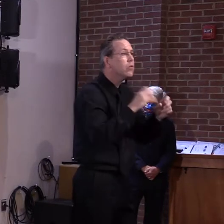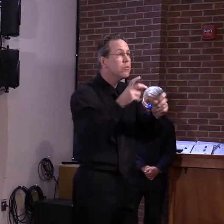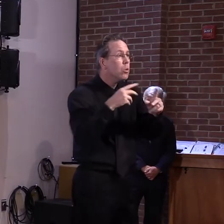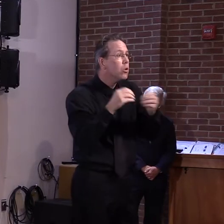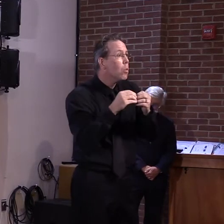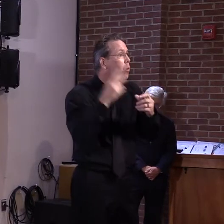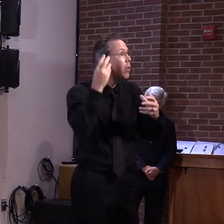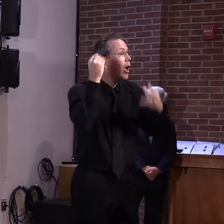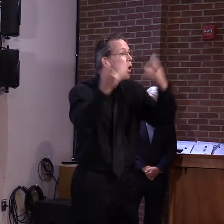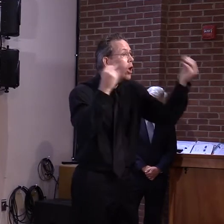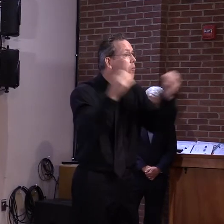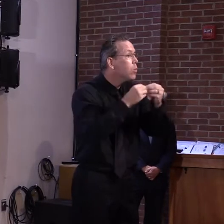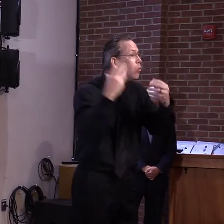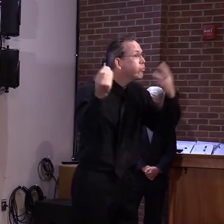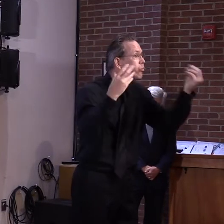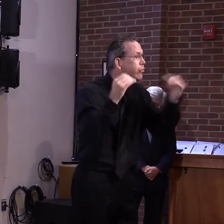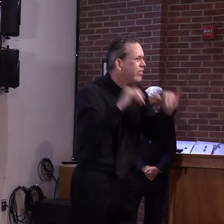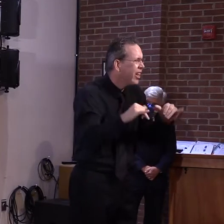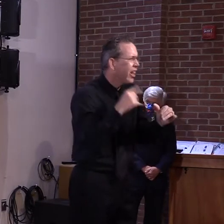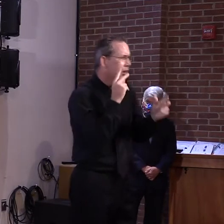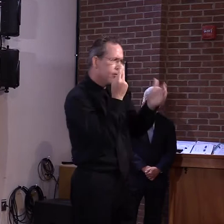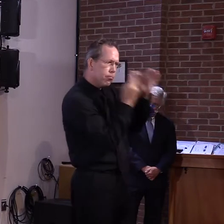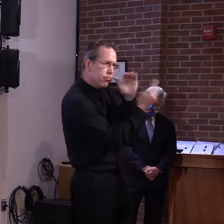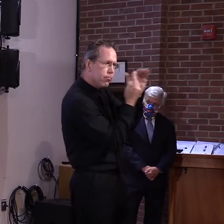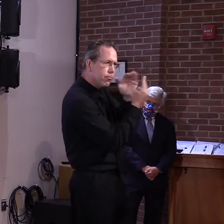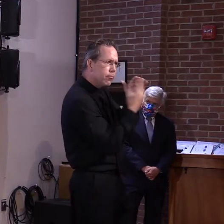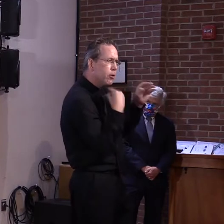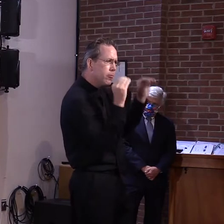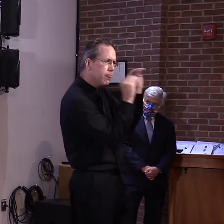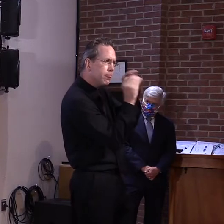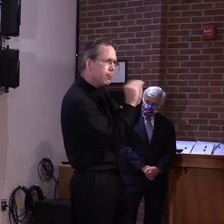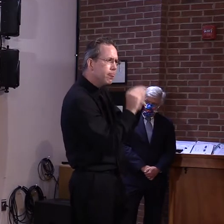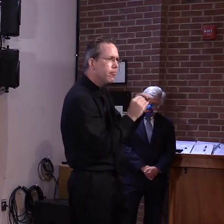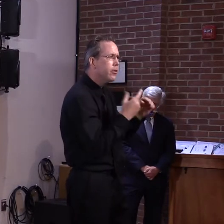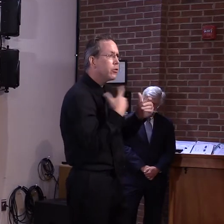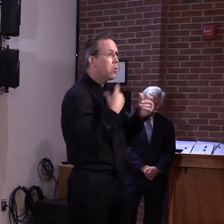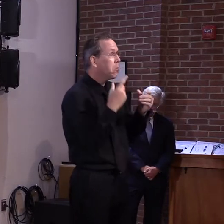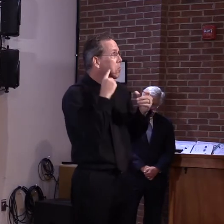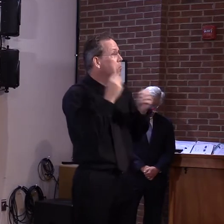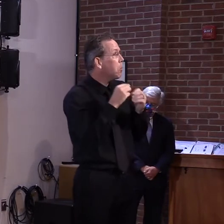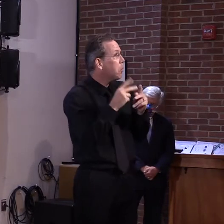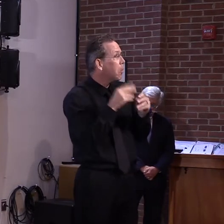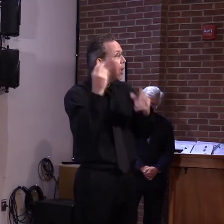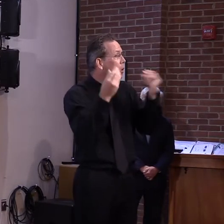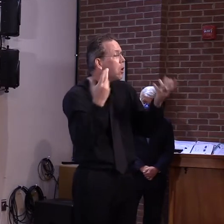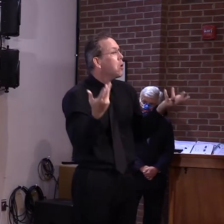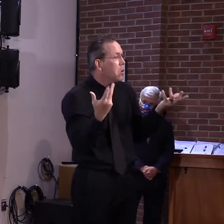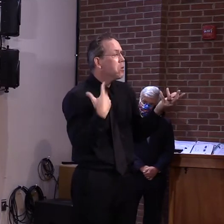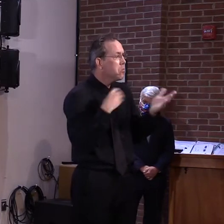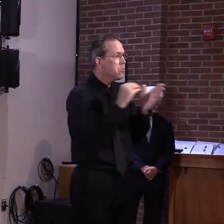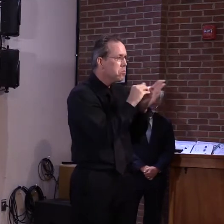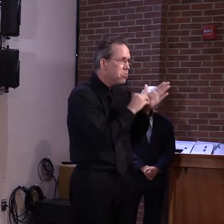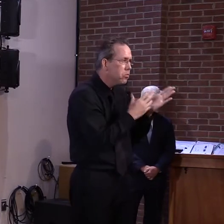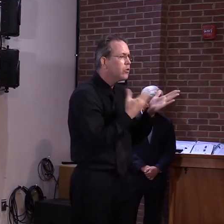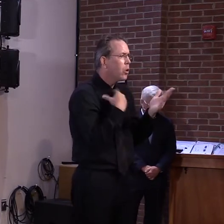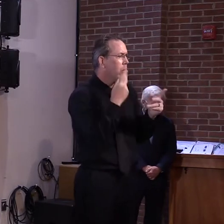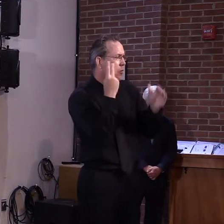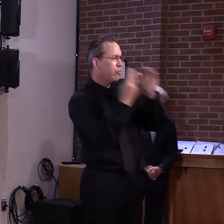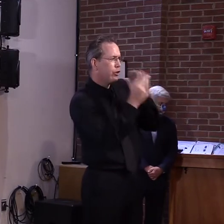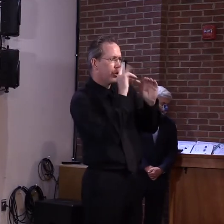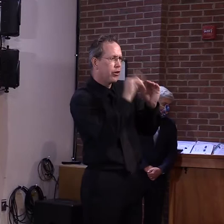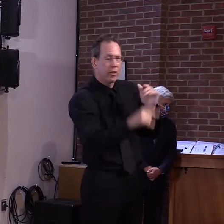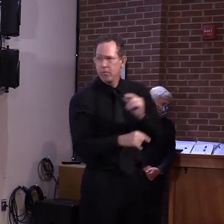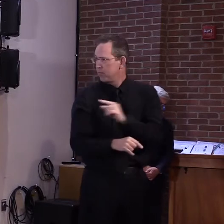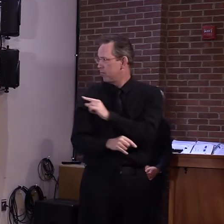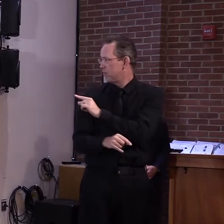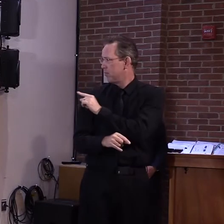school, and basically just the society in general being more mobile. You'll see that the purple forecast is